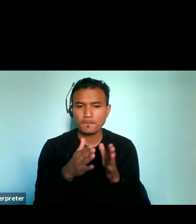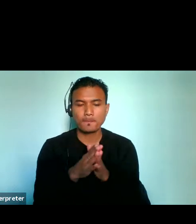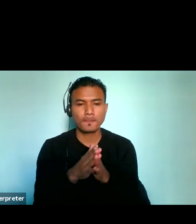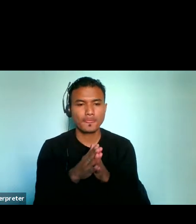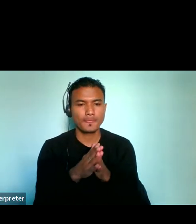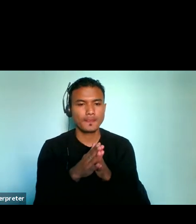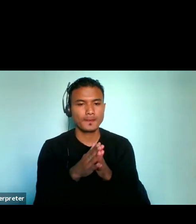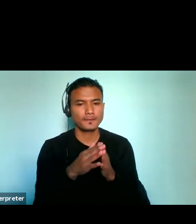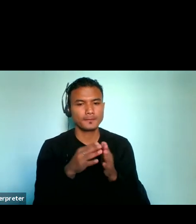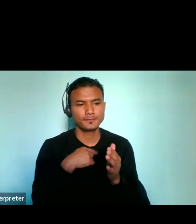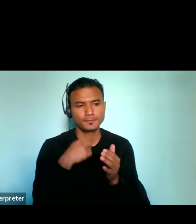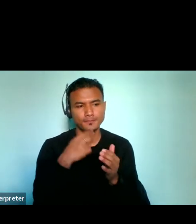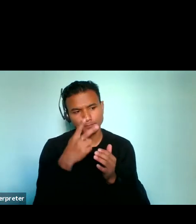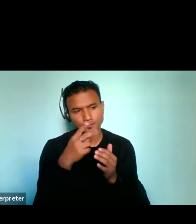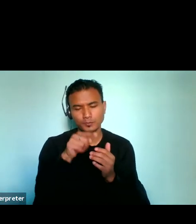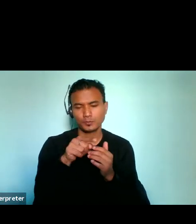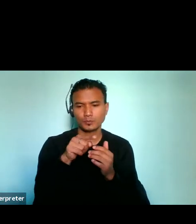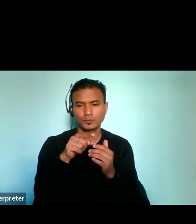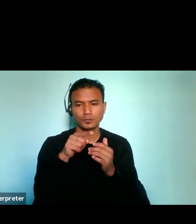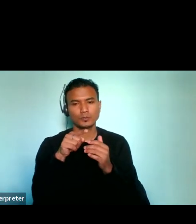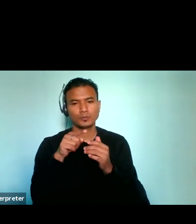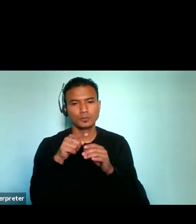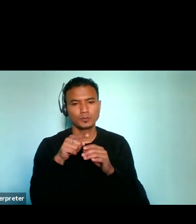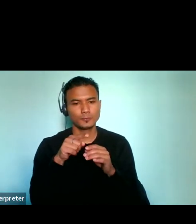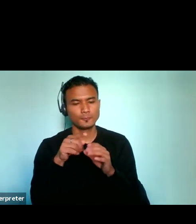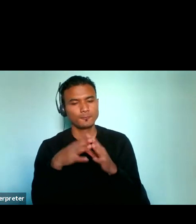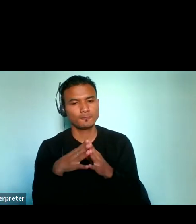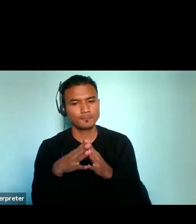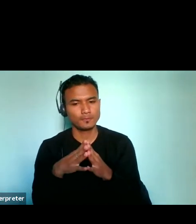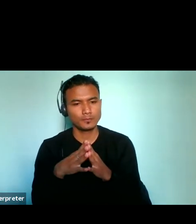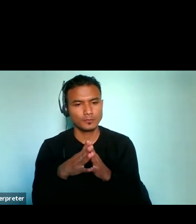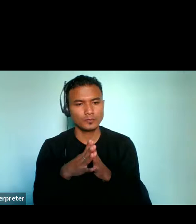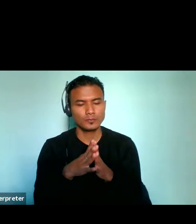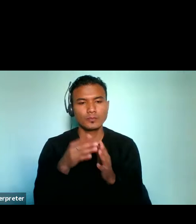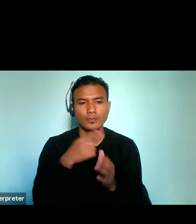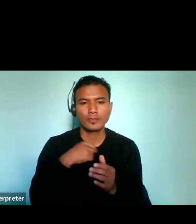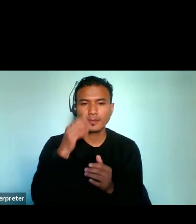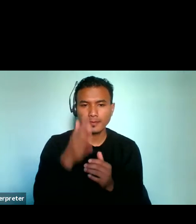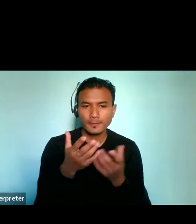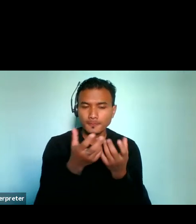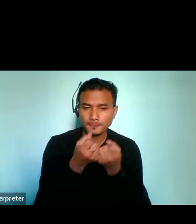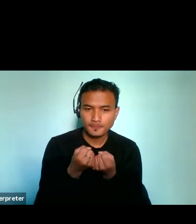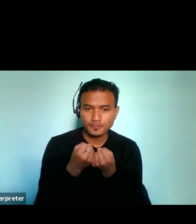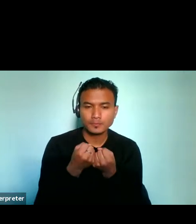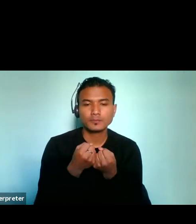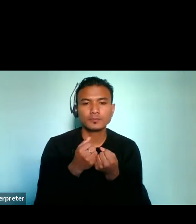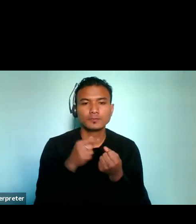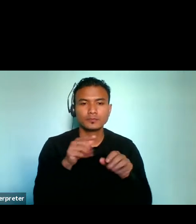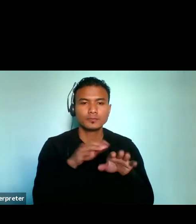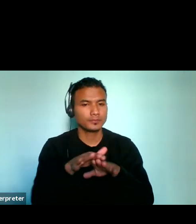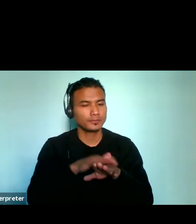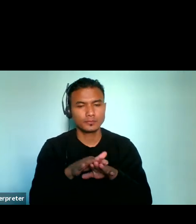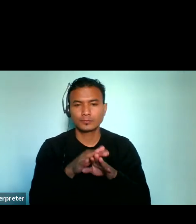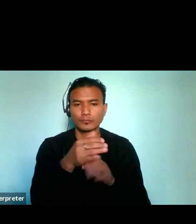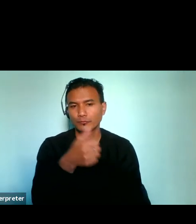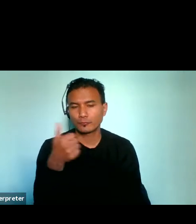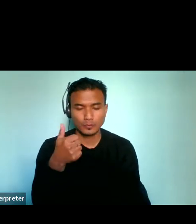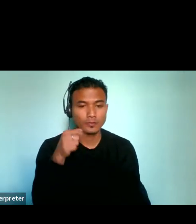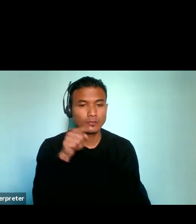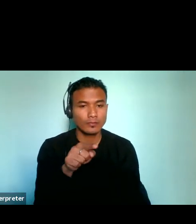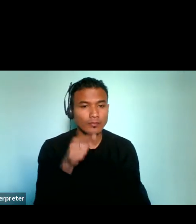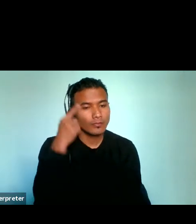taking us towards this, the goal that we want to achieve. So it's been really inspiring. And I